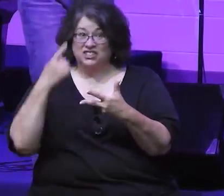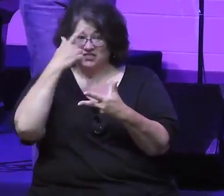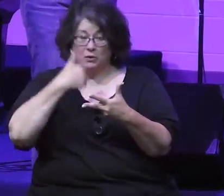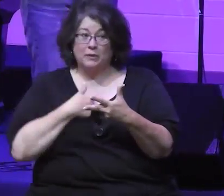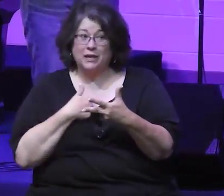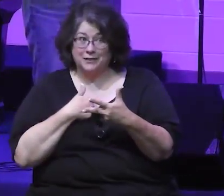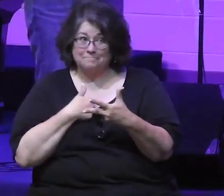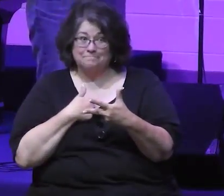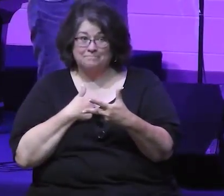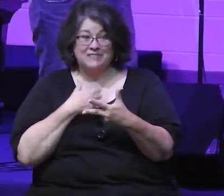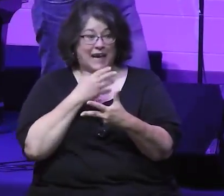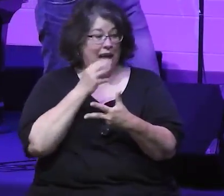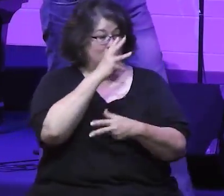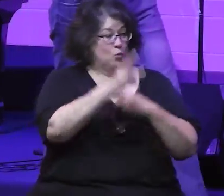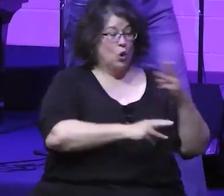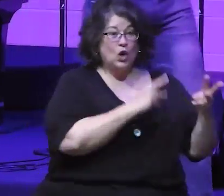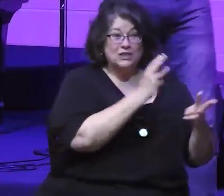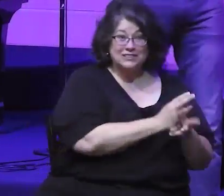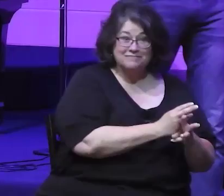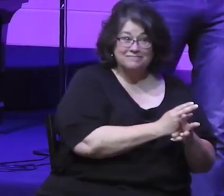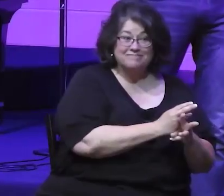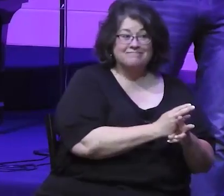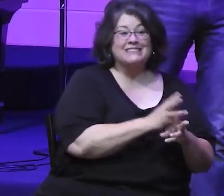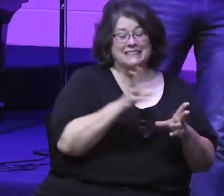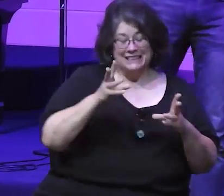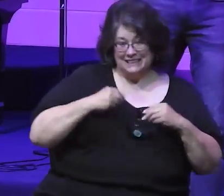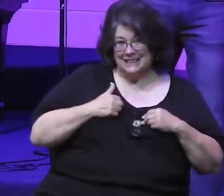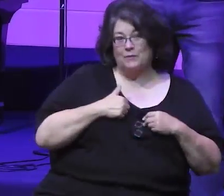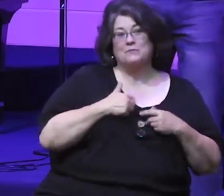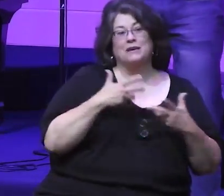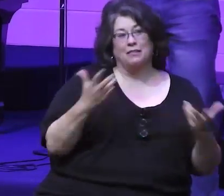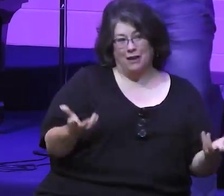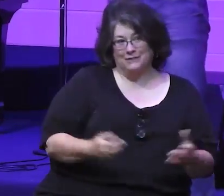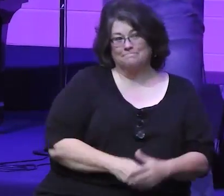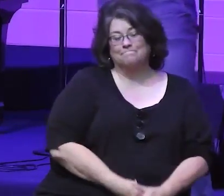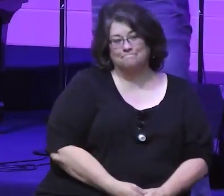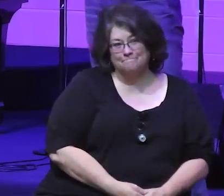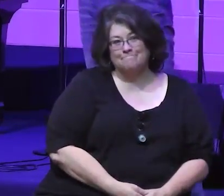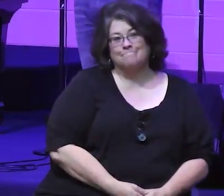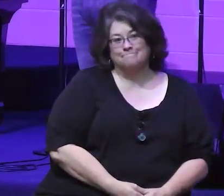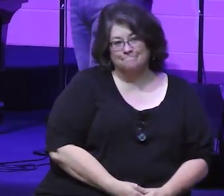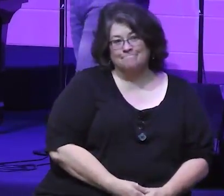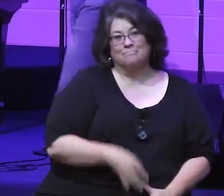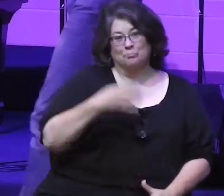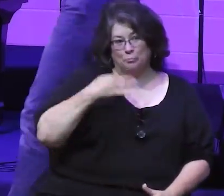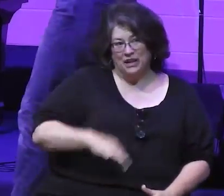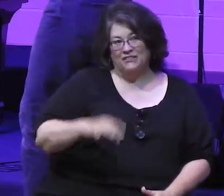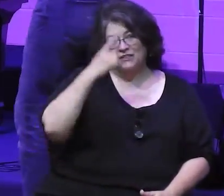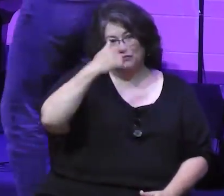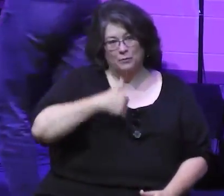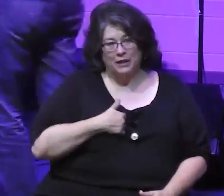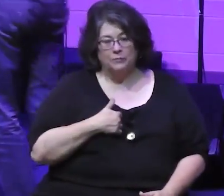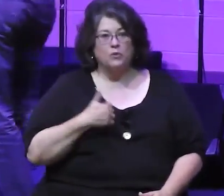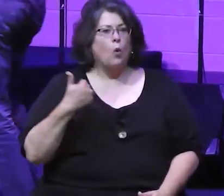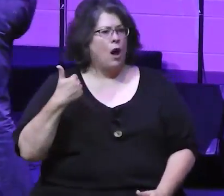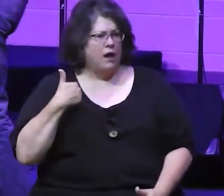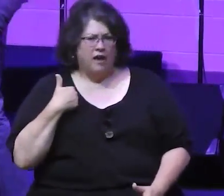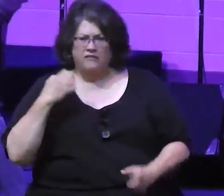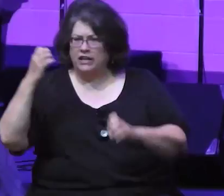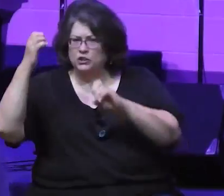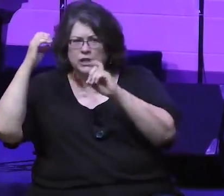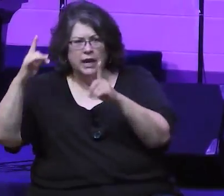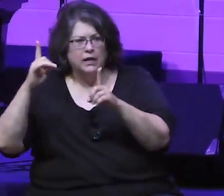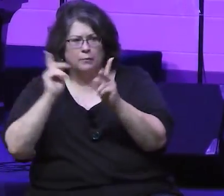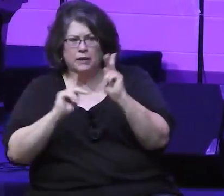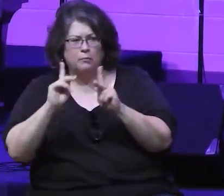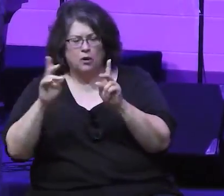field is predisposed in my favor because of years of benefit. I have education for generations in my family.